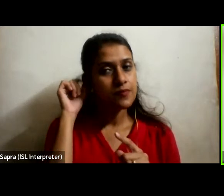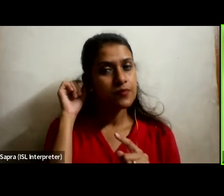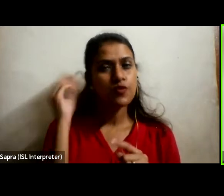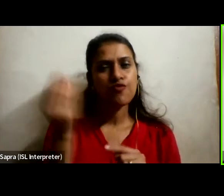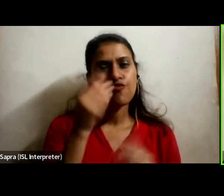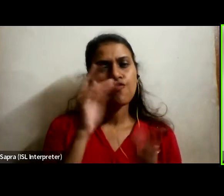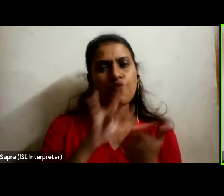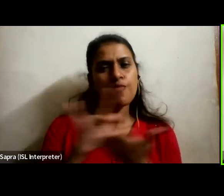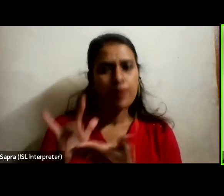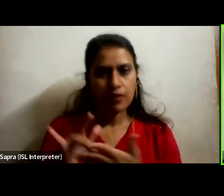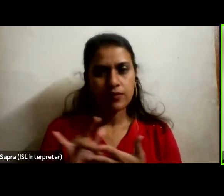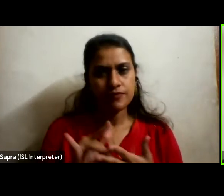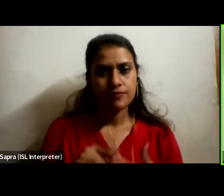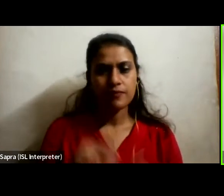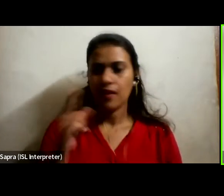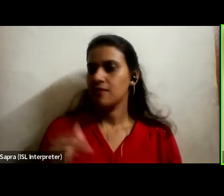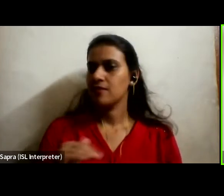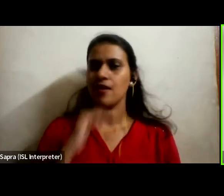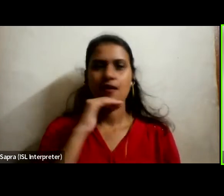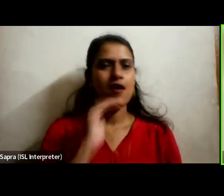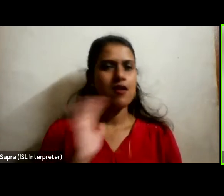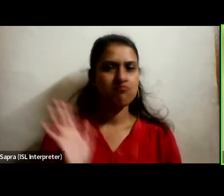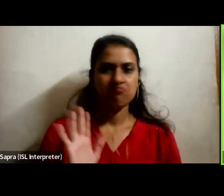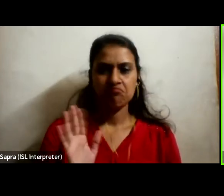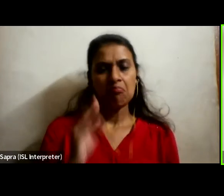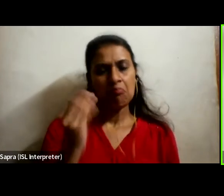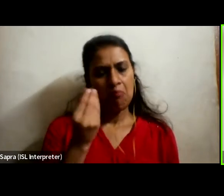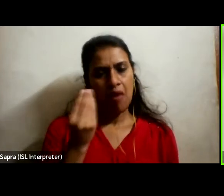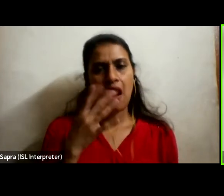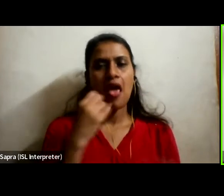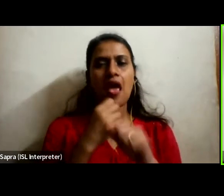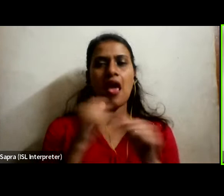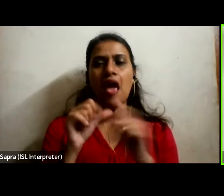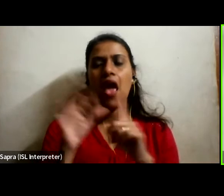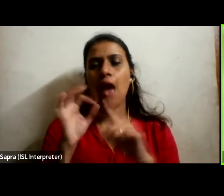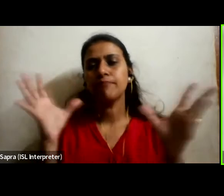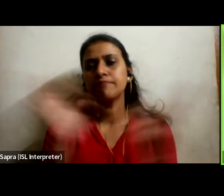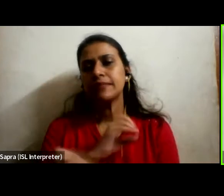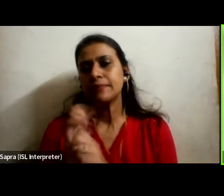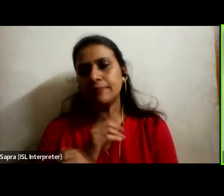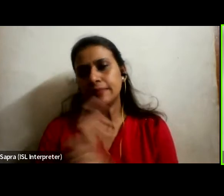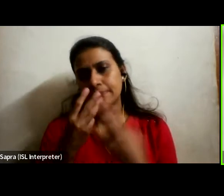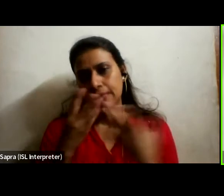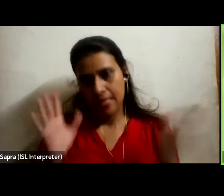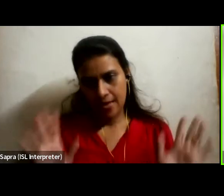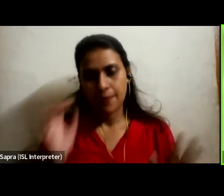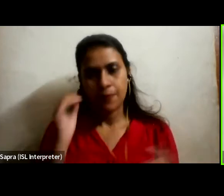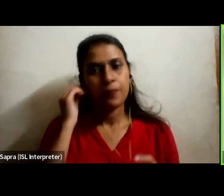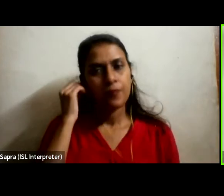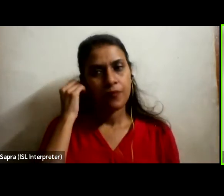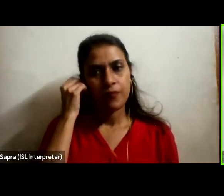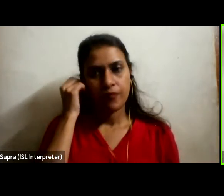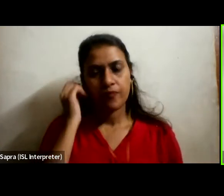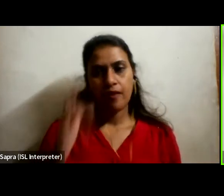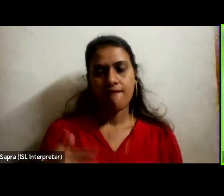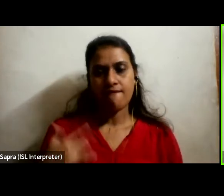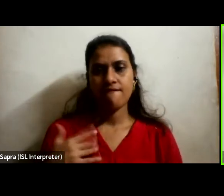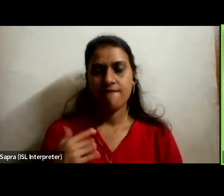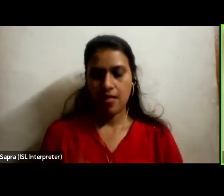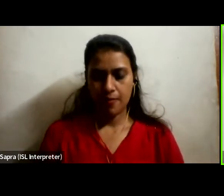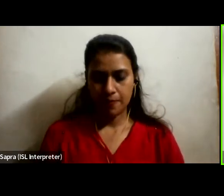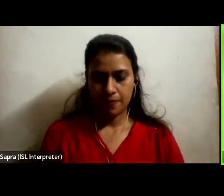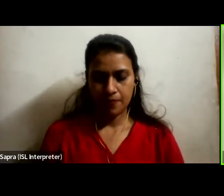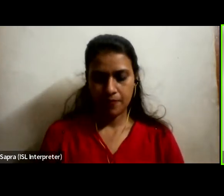data protection law is just not enough, because there are gaps in what it can do and what algorithmic systems present